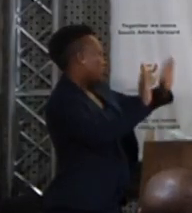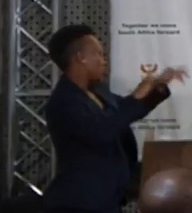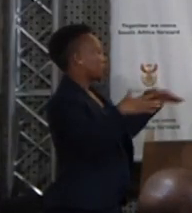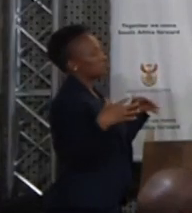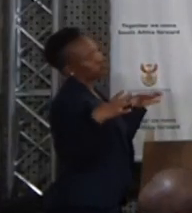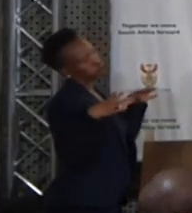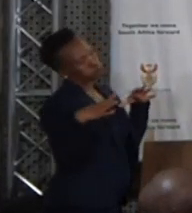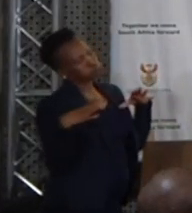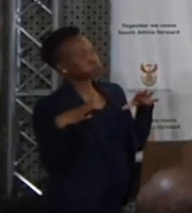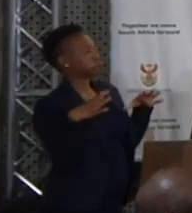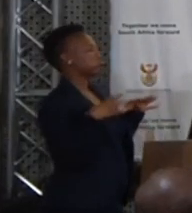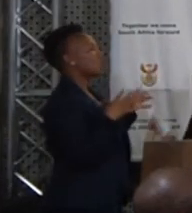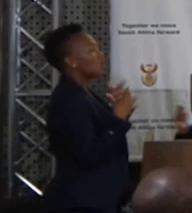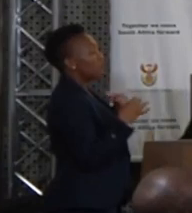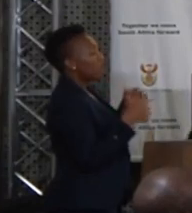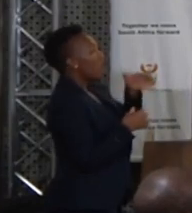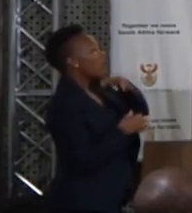no taverns,